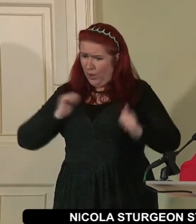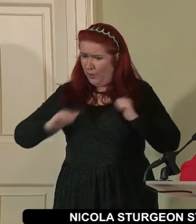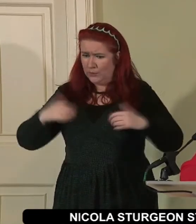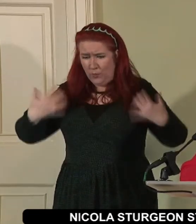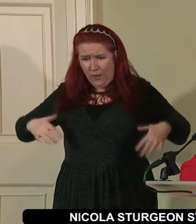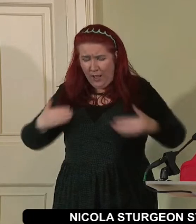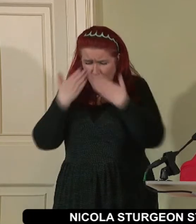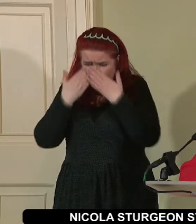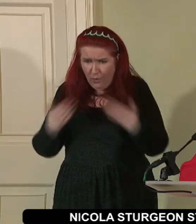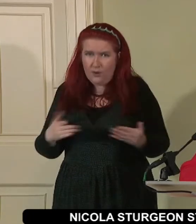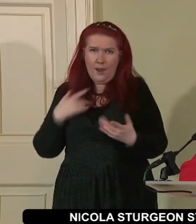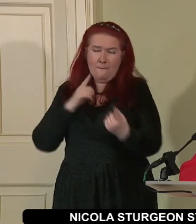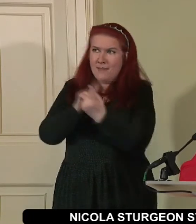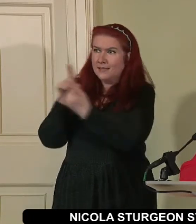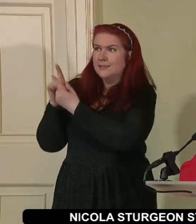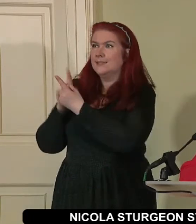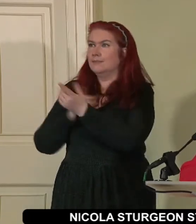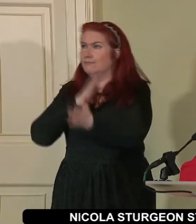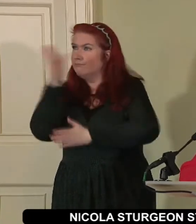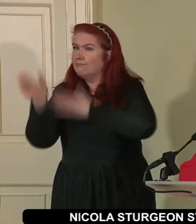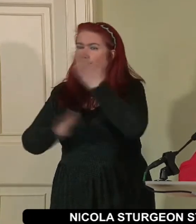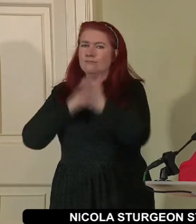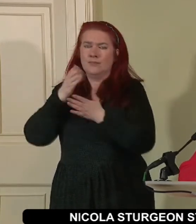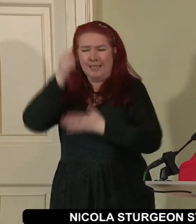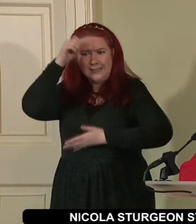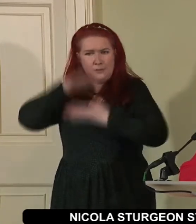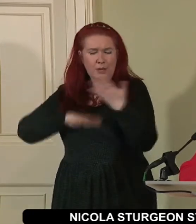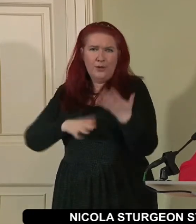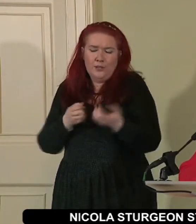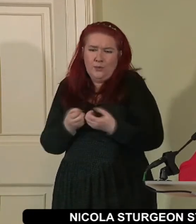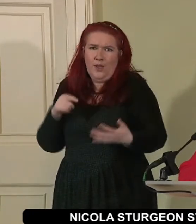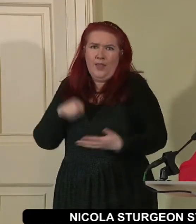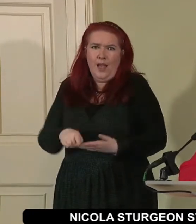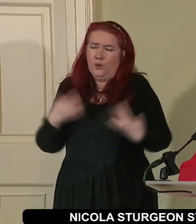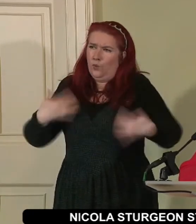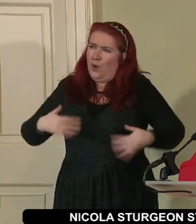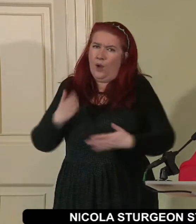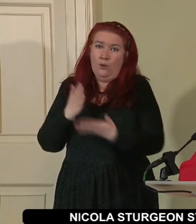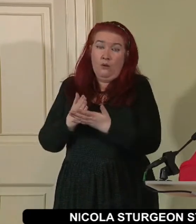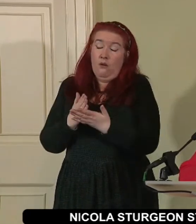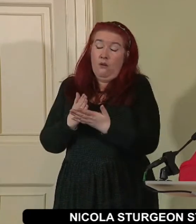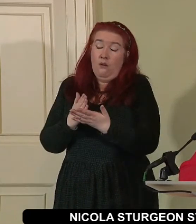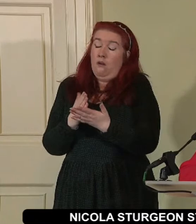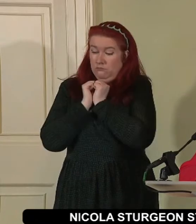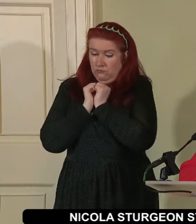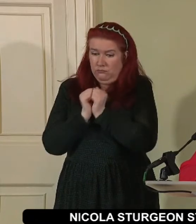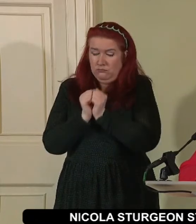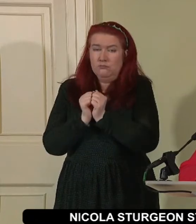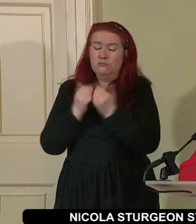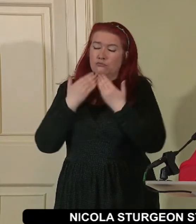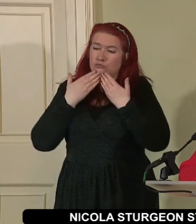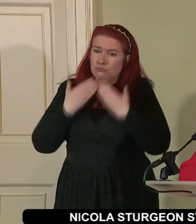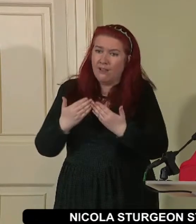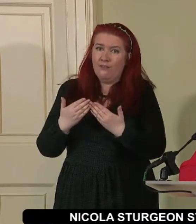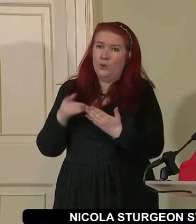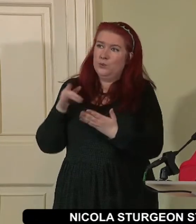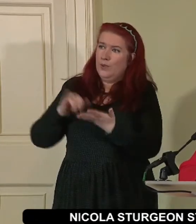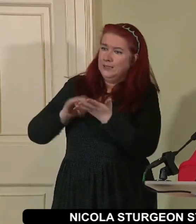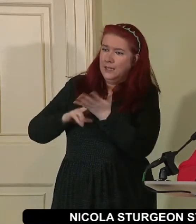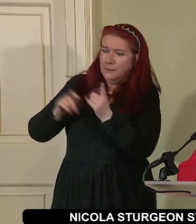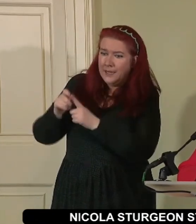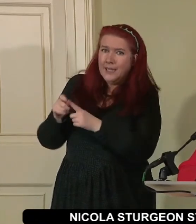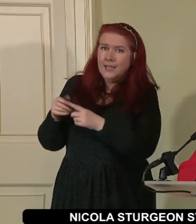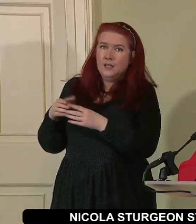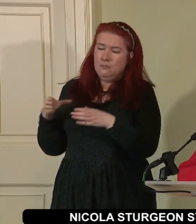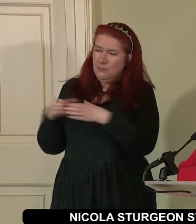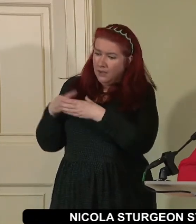things, met people, gone places, had experiences that I would never have done. I have a depth of gratitude to the party that I lead, to the country